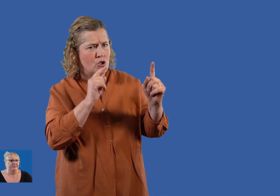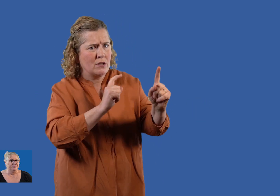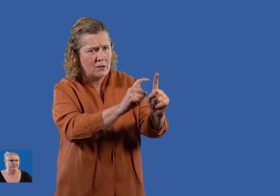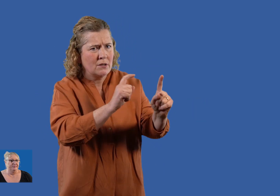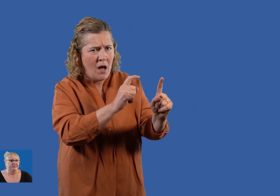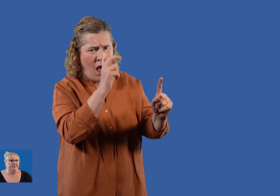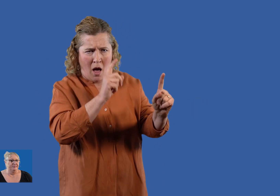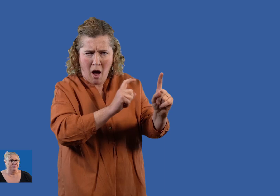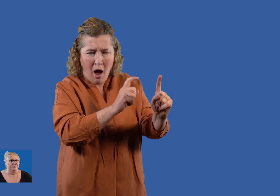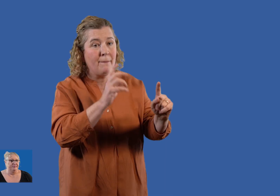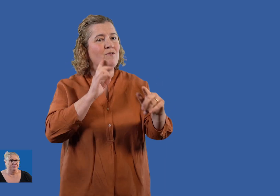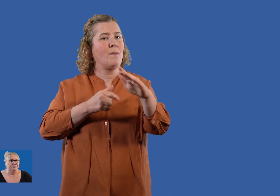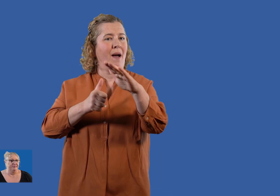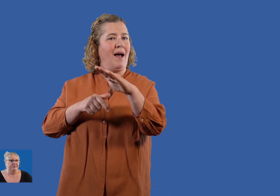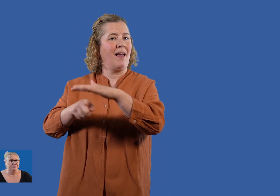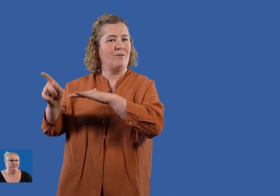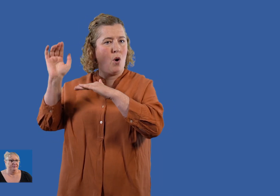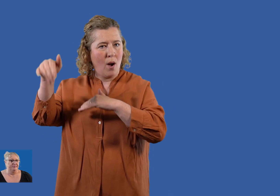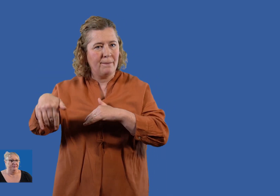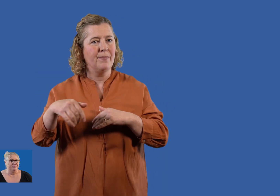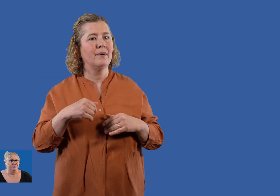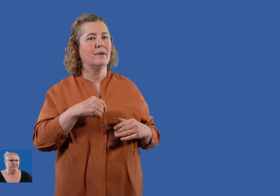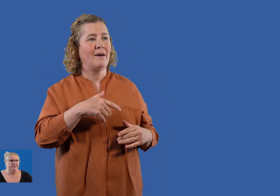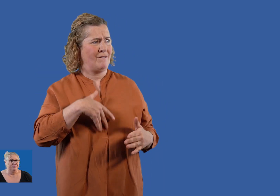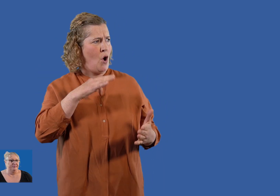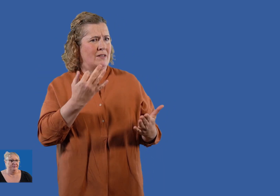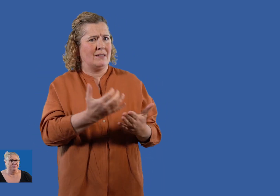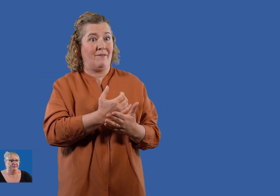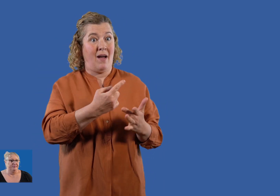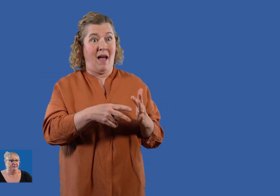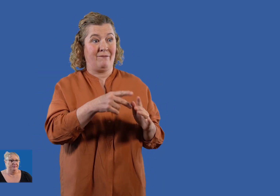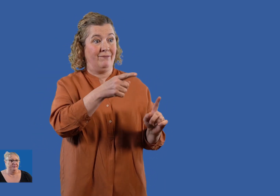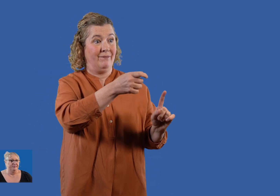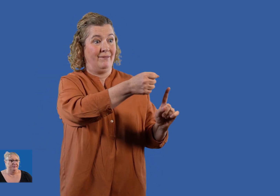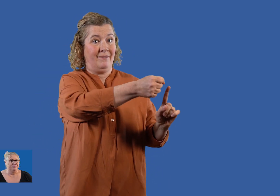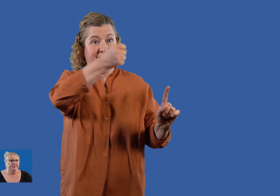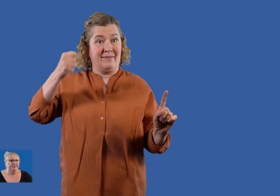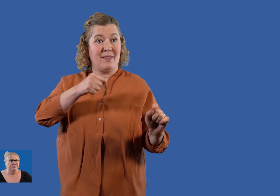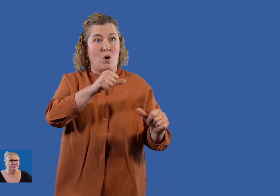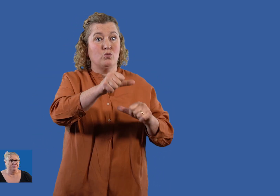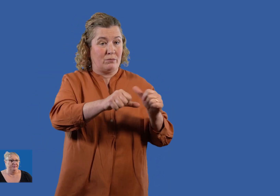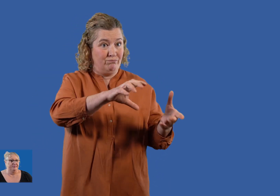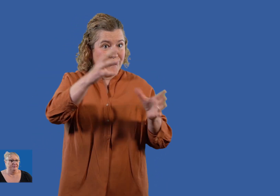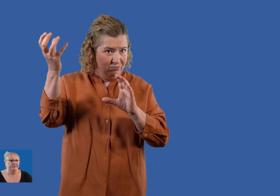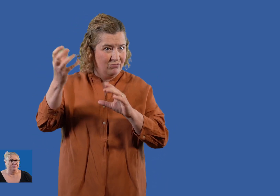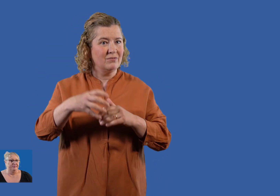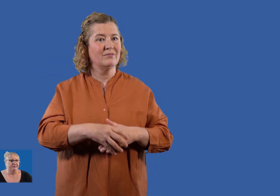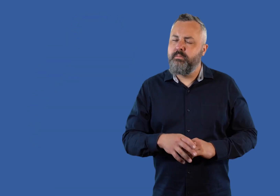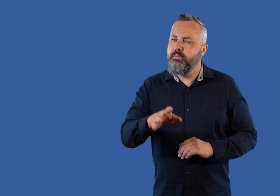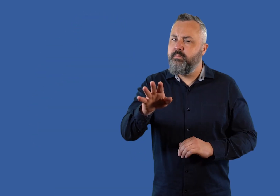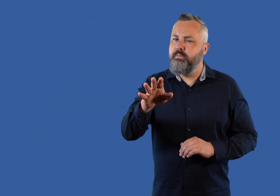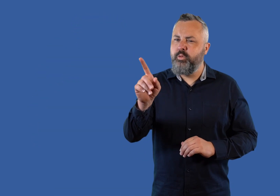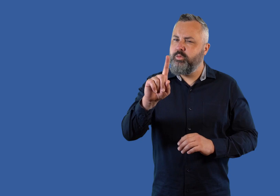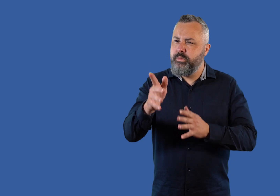multiple times before leaving the house, feeling unsafe if their routine is interrupted. What do you mean by